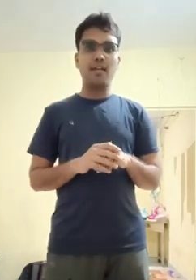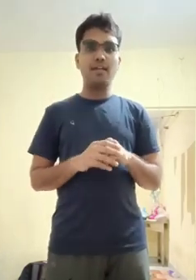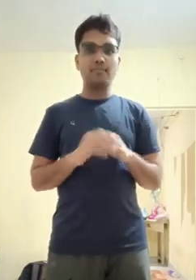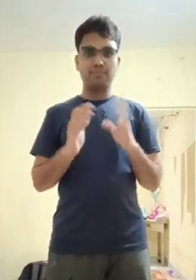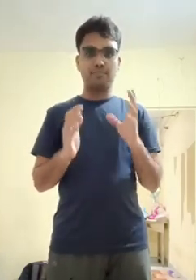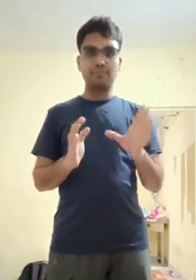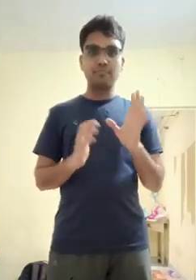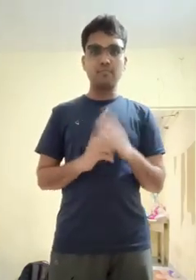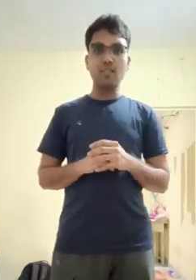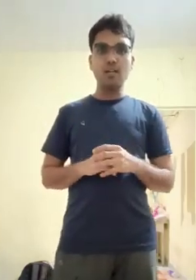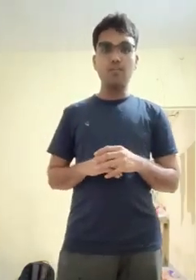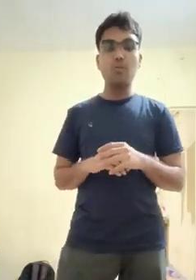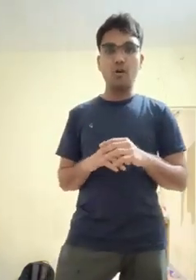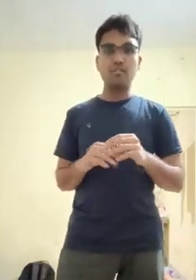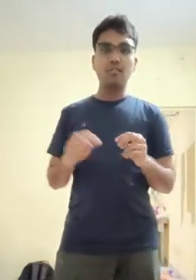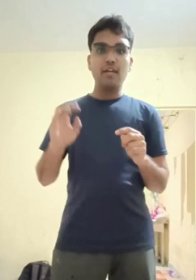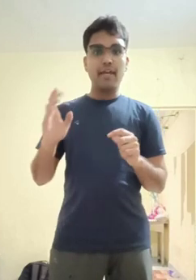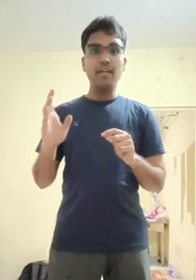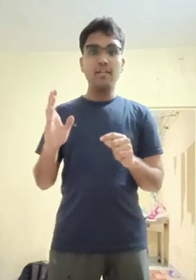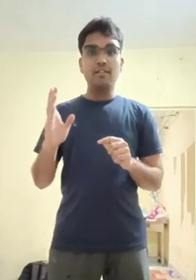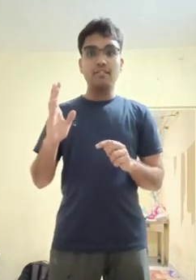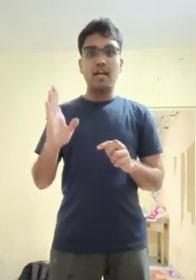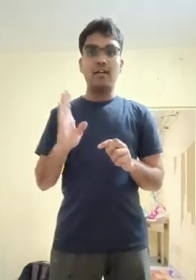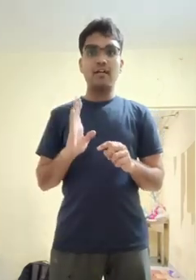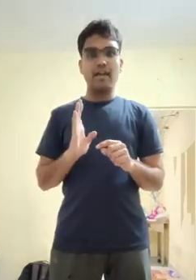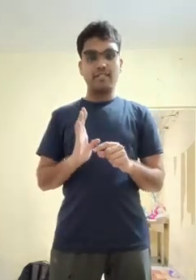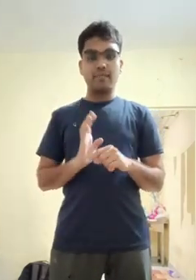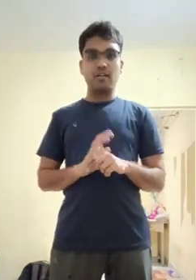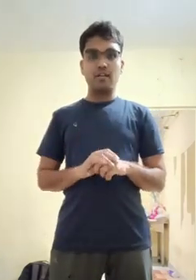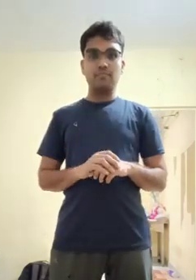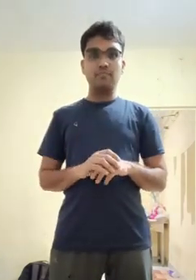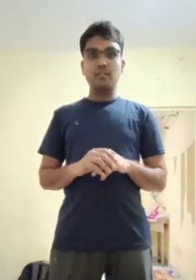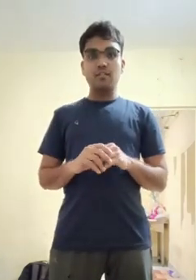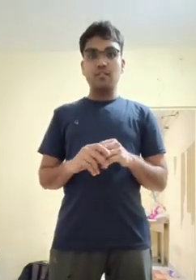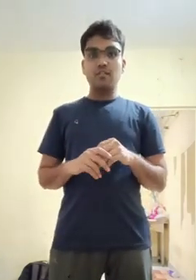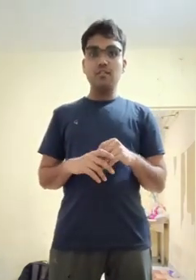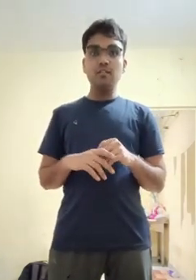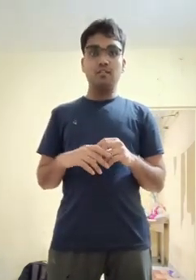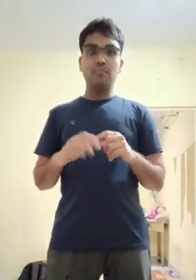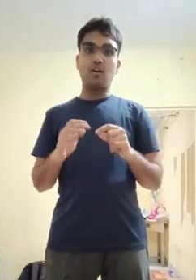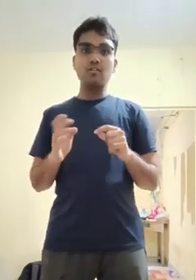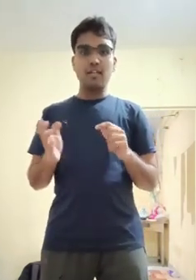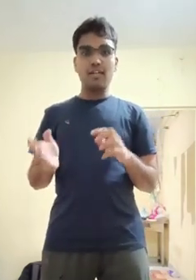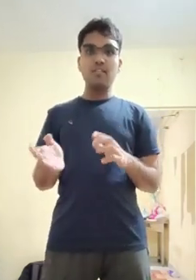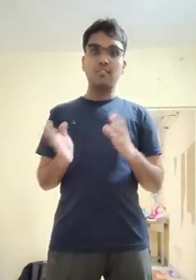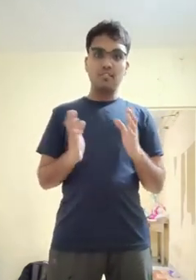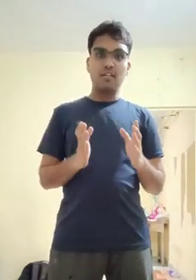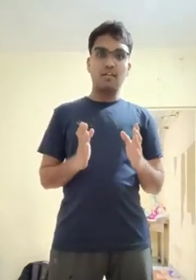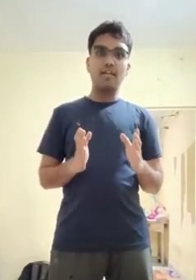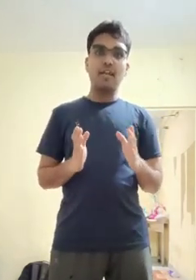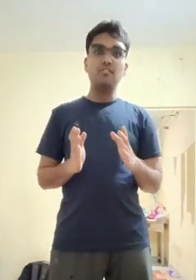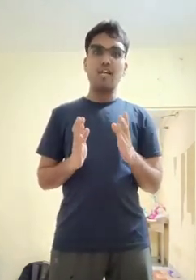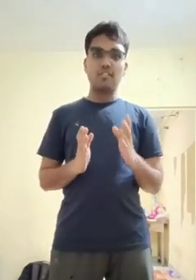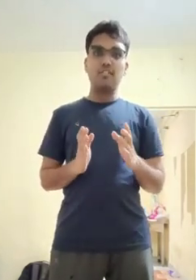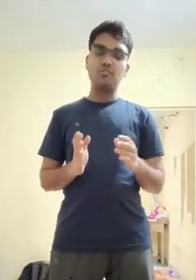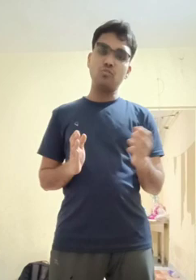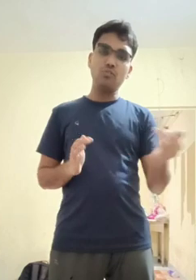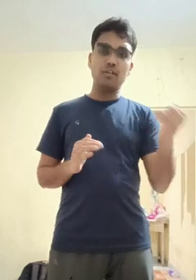handling blocks in checked exception because it has chances to rise